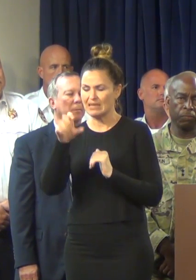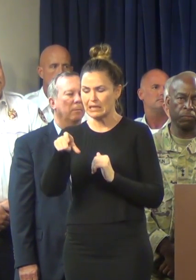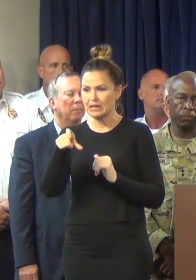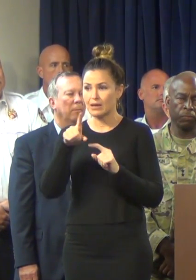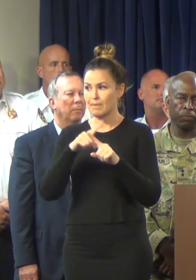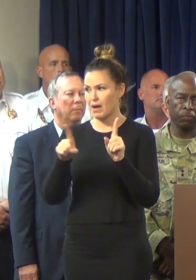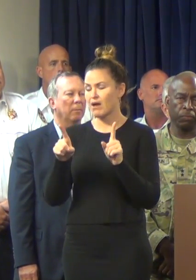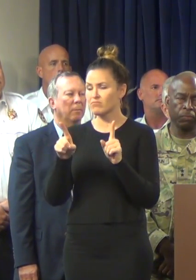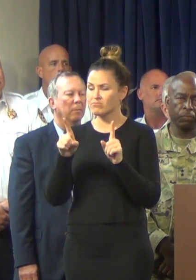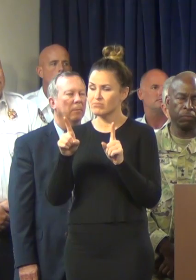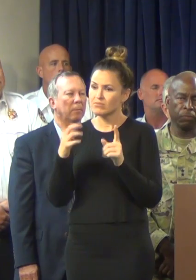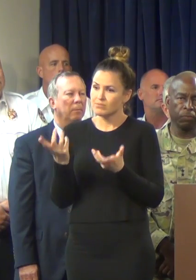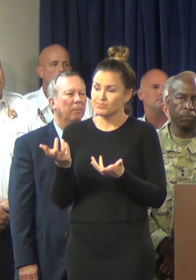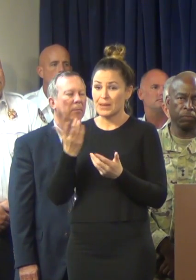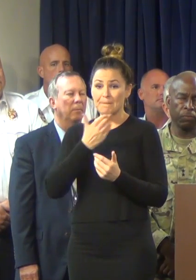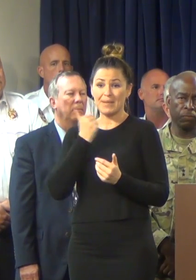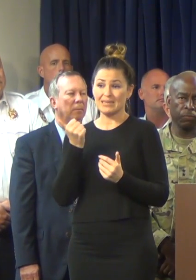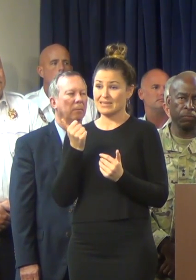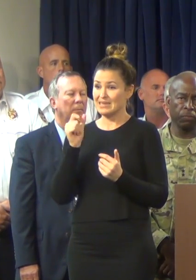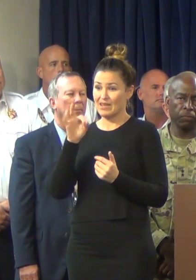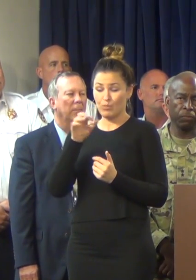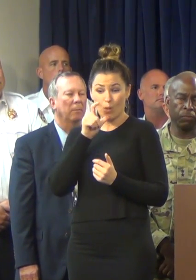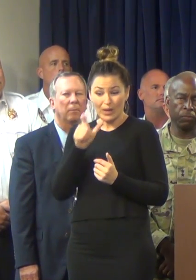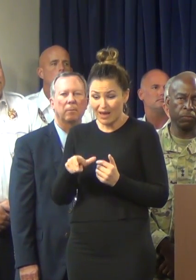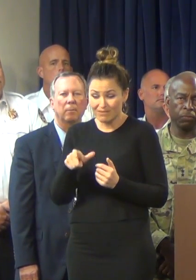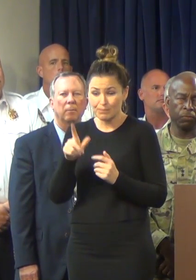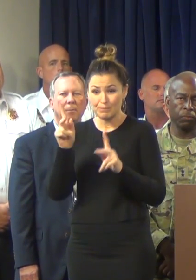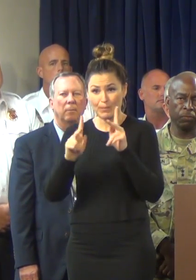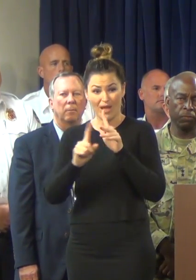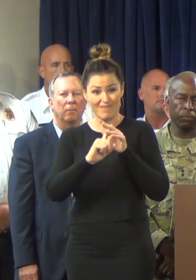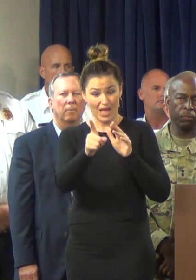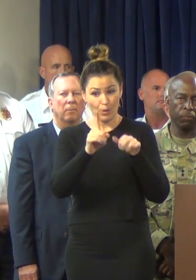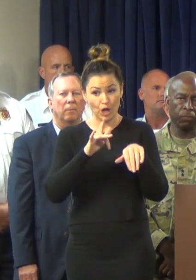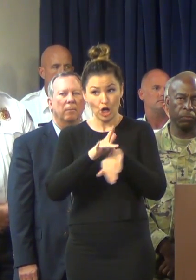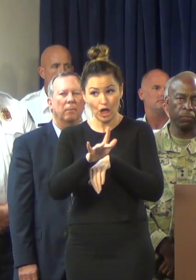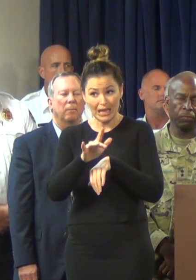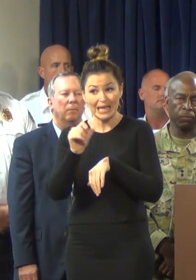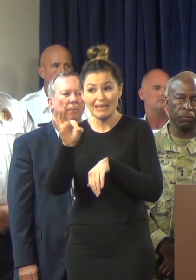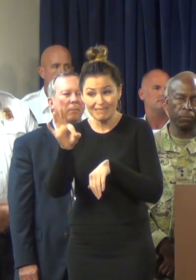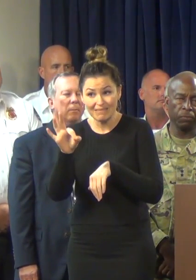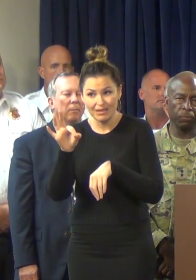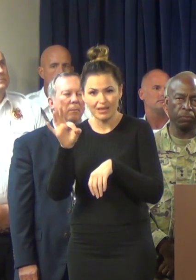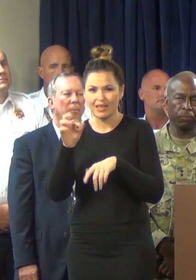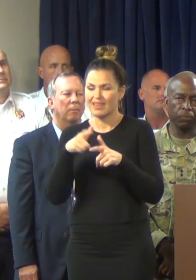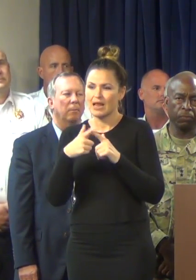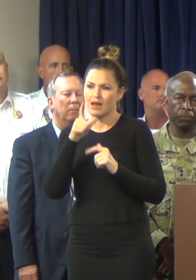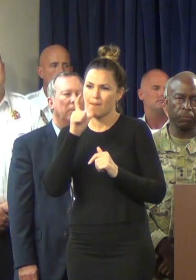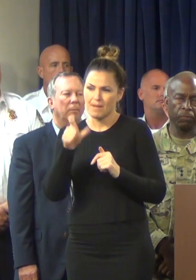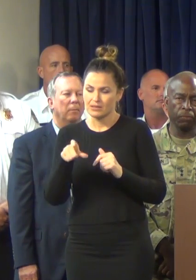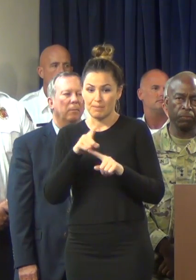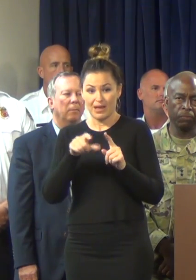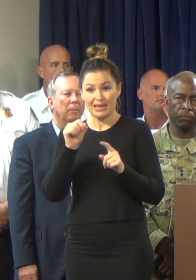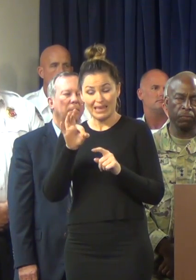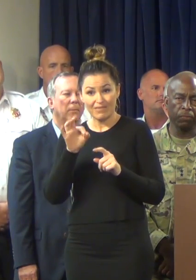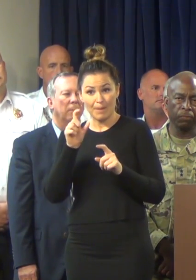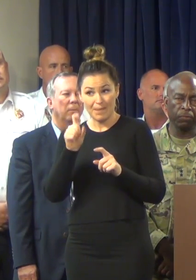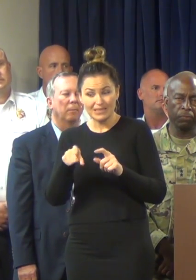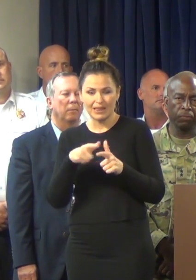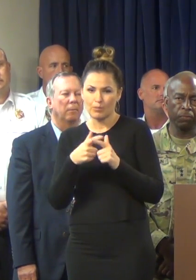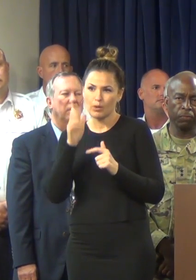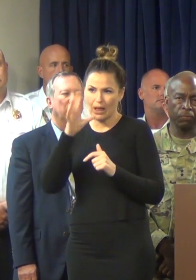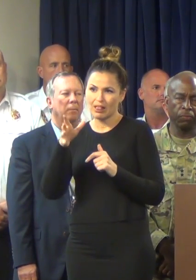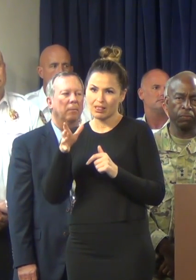But the best thing is if we don't need to do it, if people evacuate early, all right, then we won't have to do it. But if we have to do it, we will. It